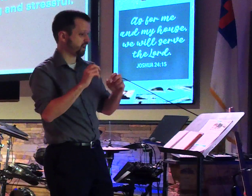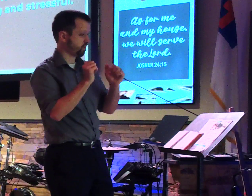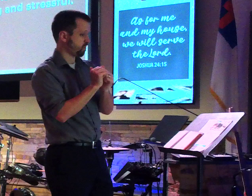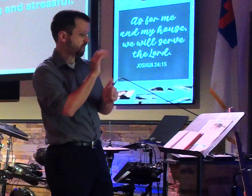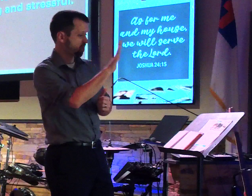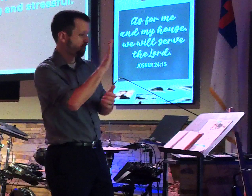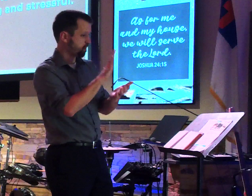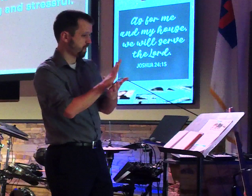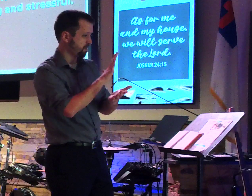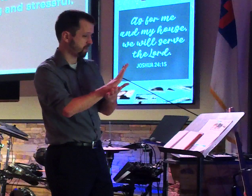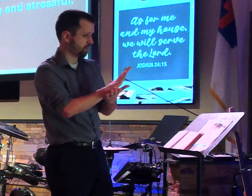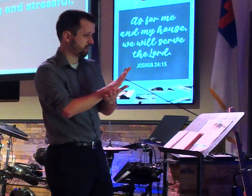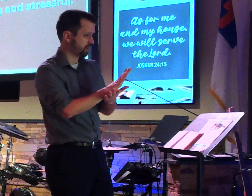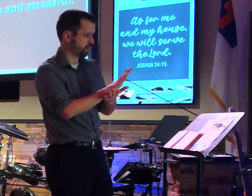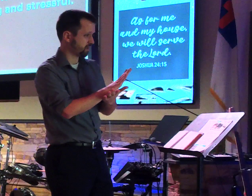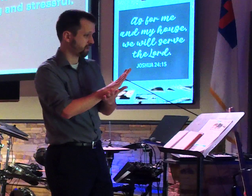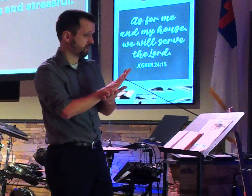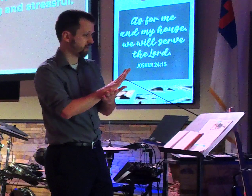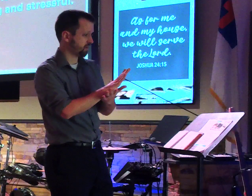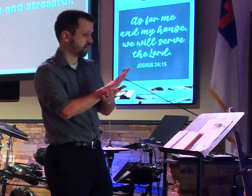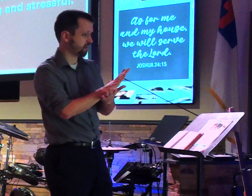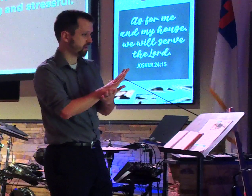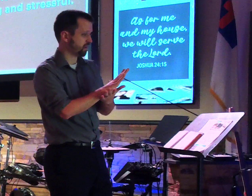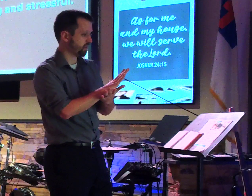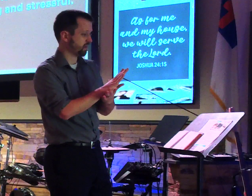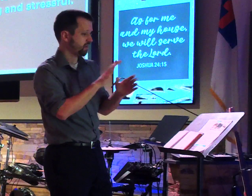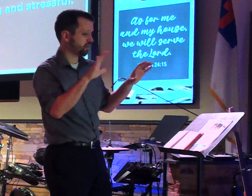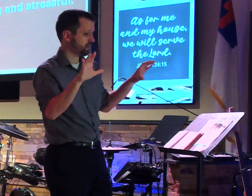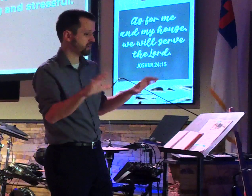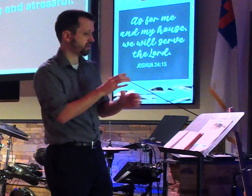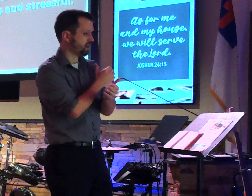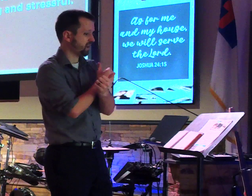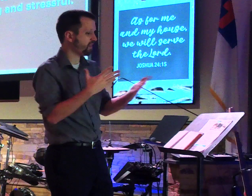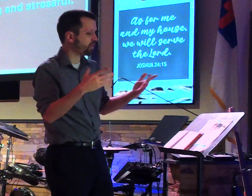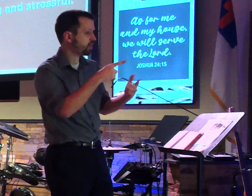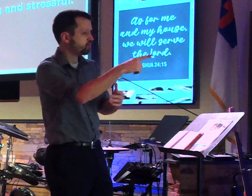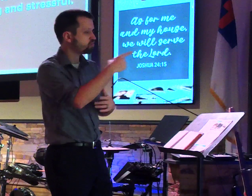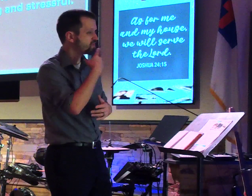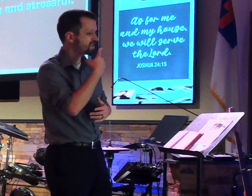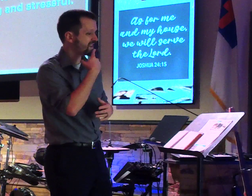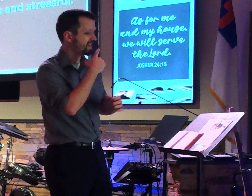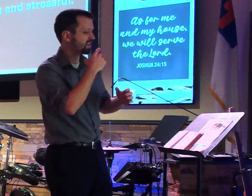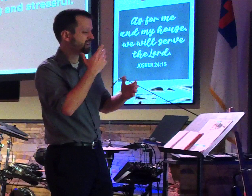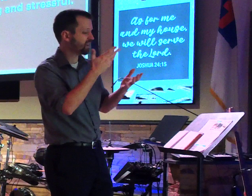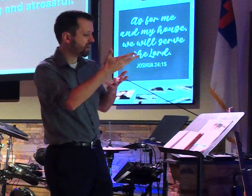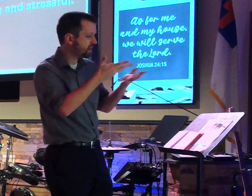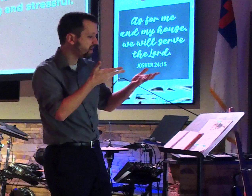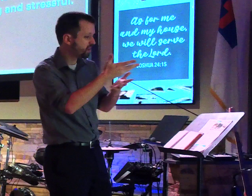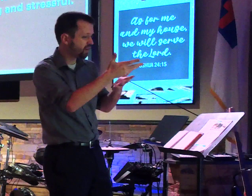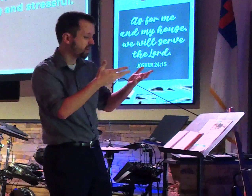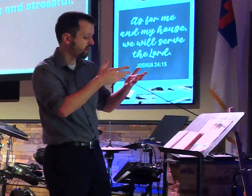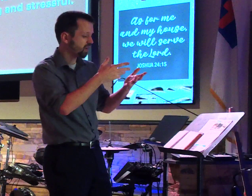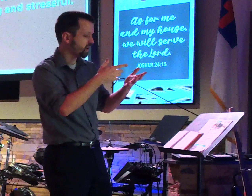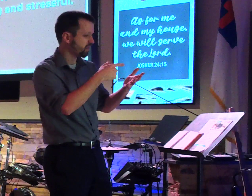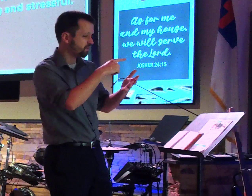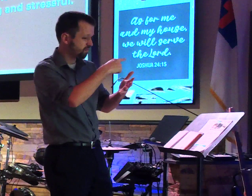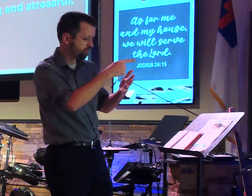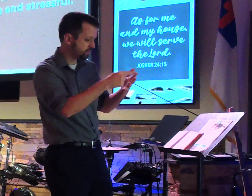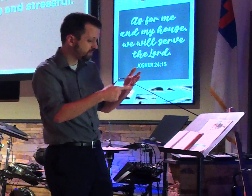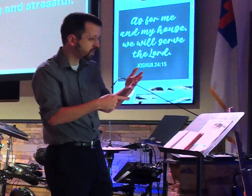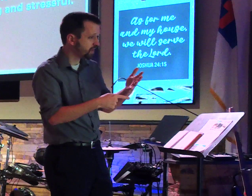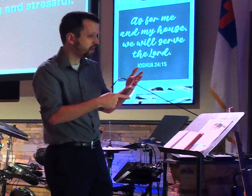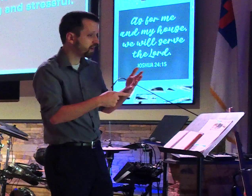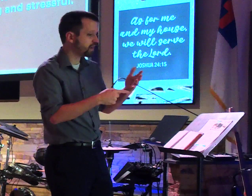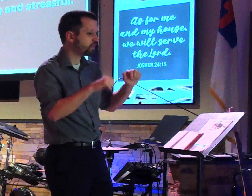handout, with your message, and just absolutely did everything you said in the handout, step by step. And said we were